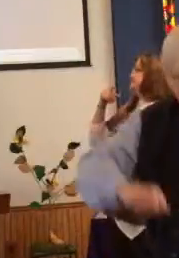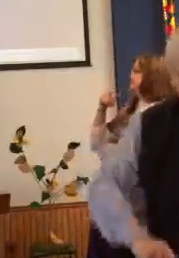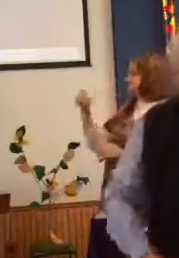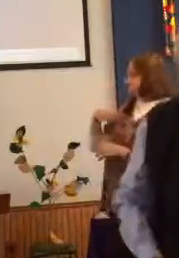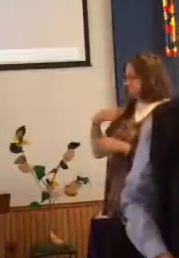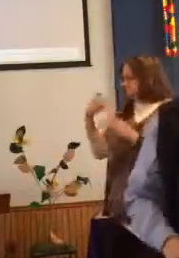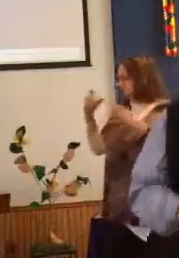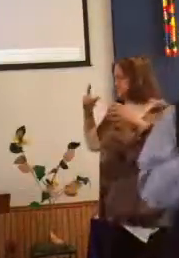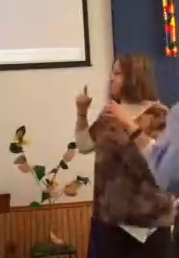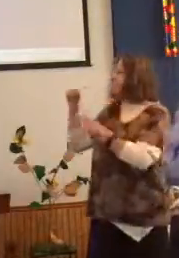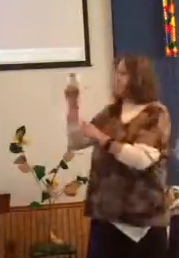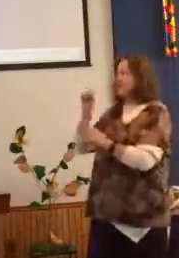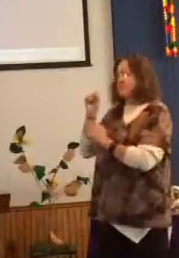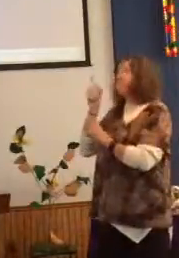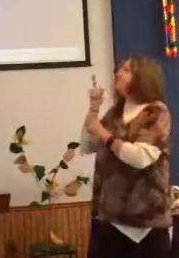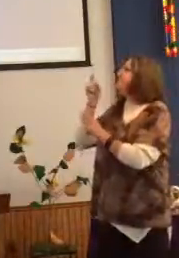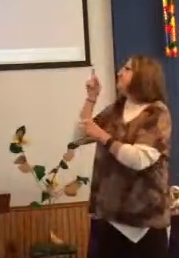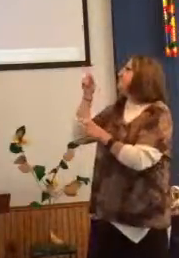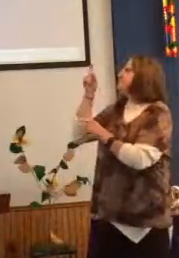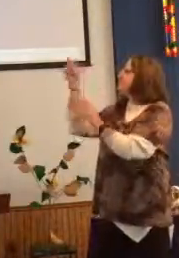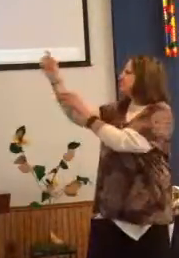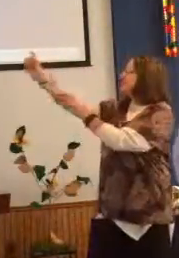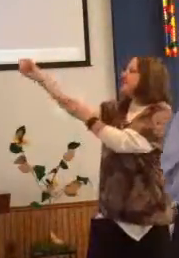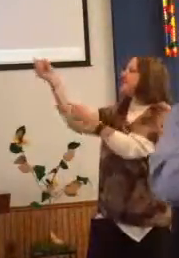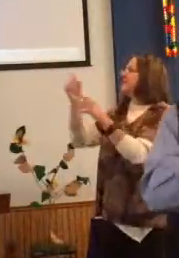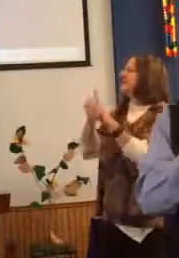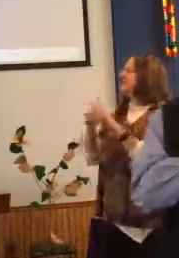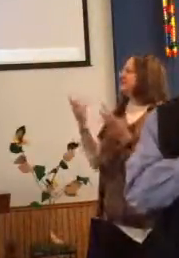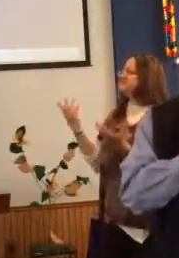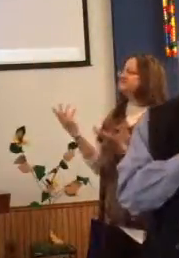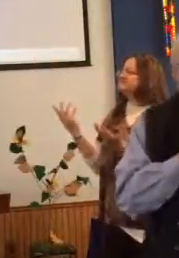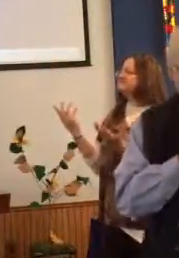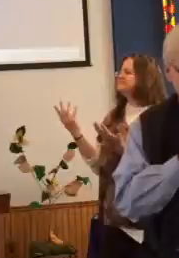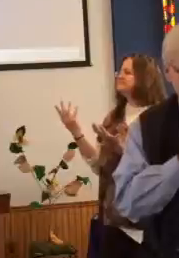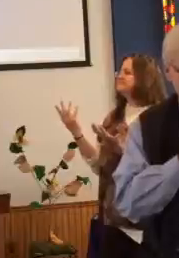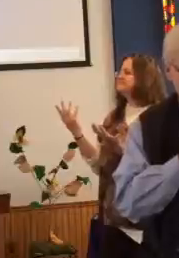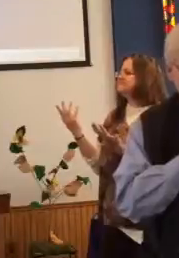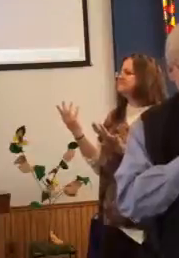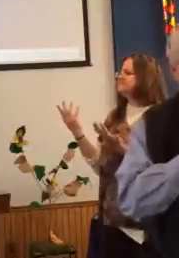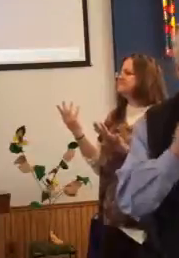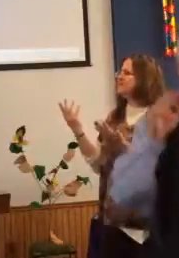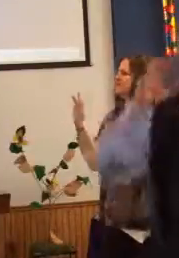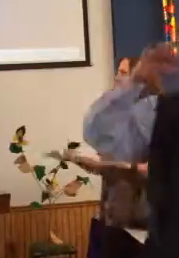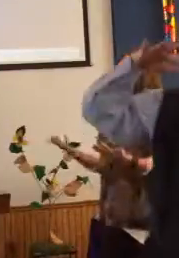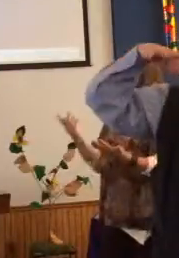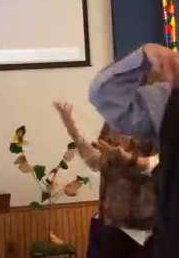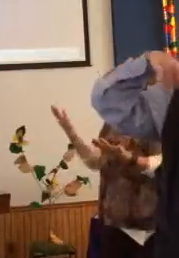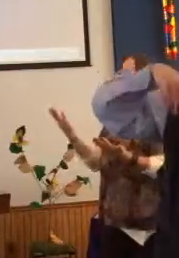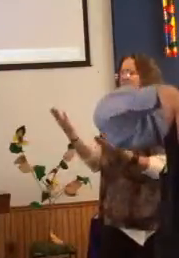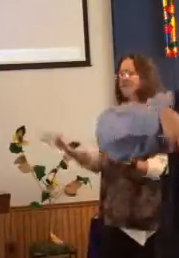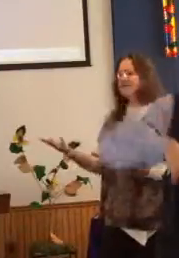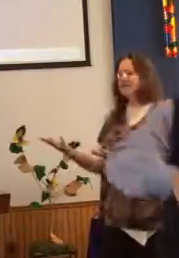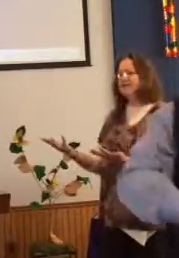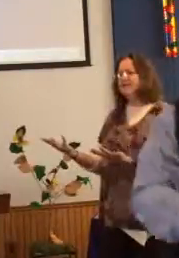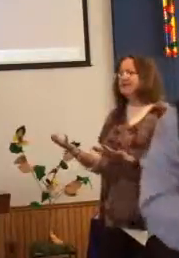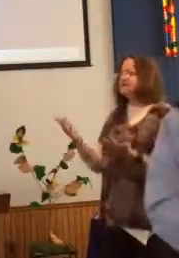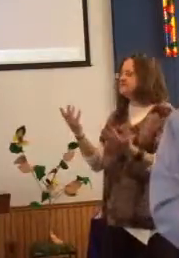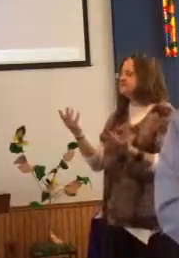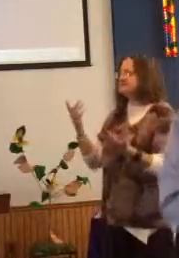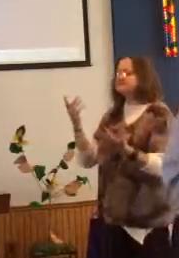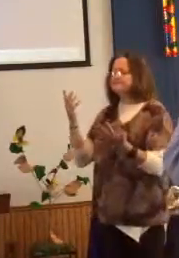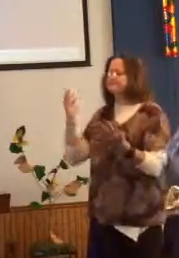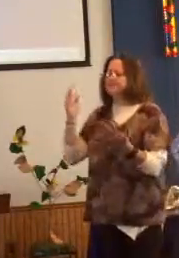pillar, but he didn't find what he expected there. So he began to